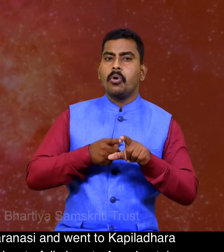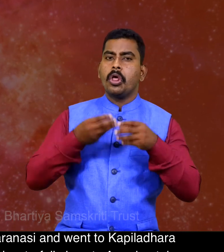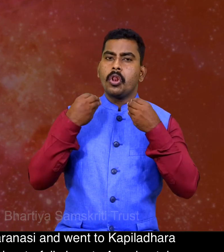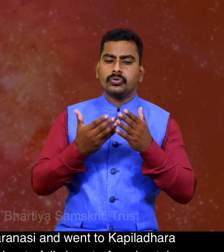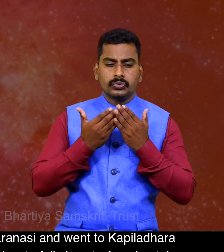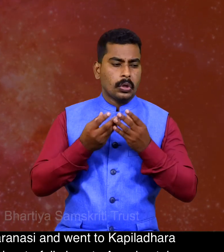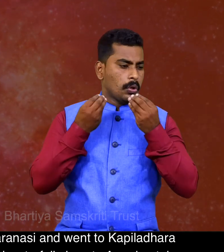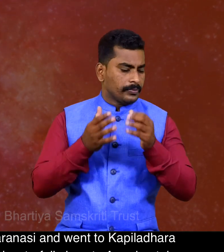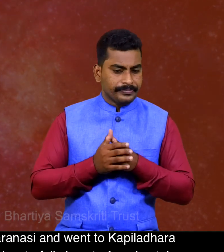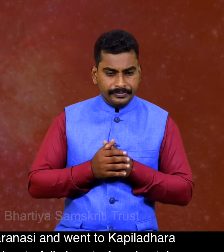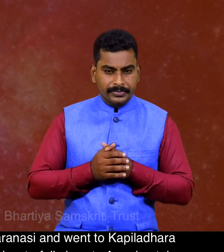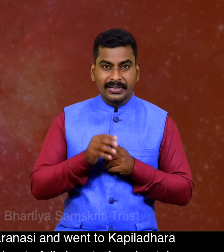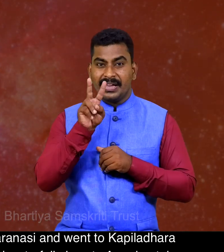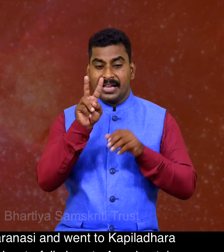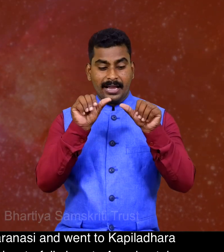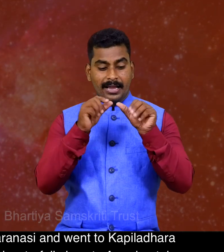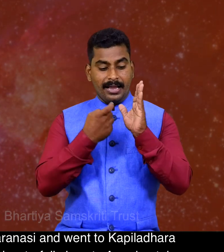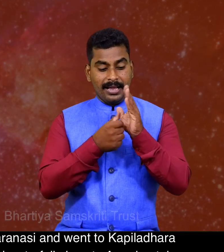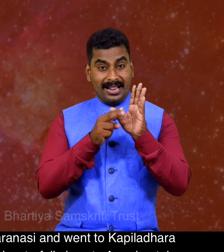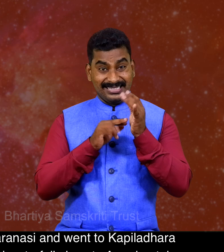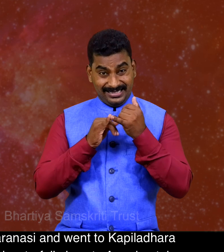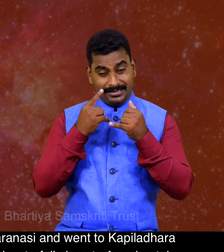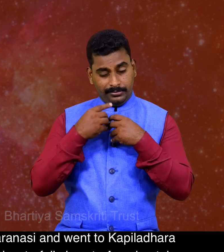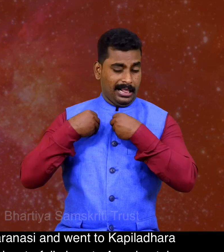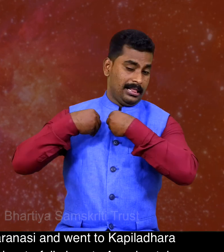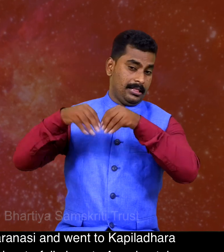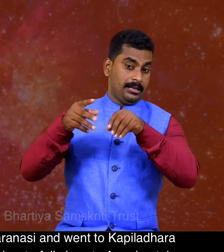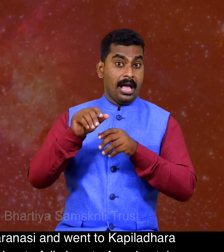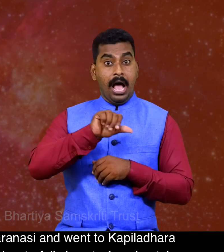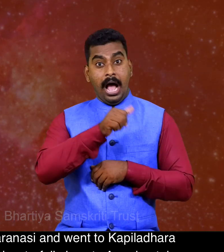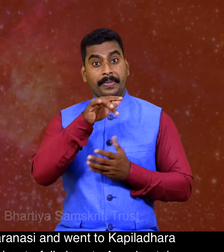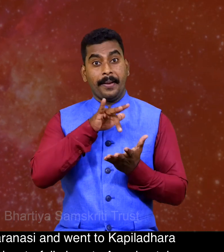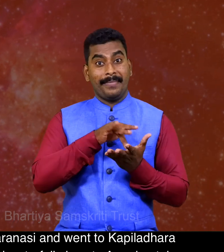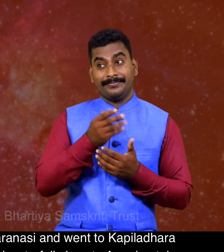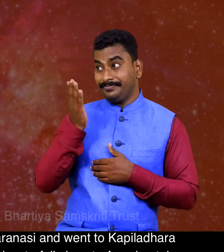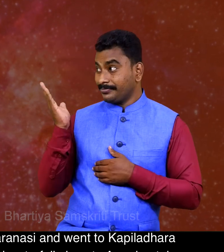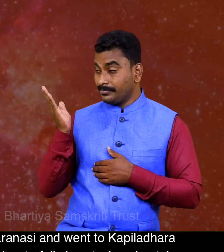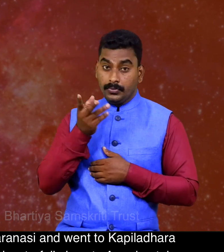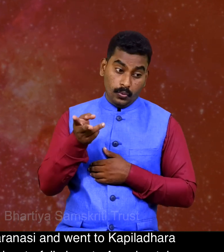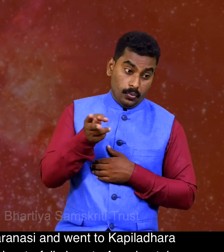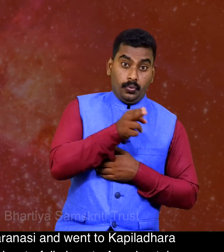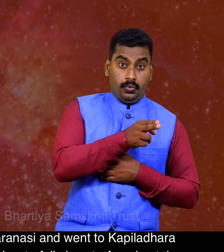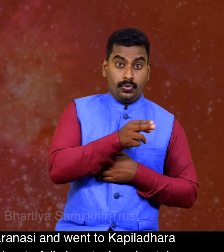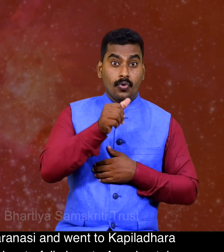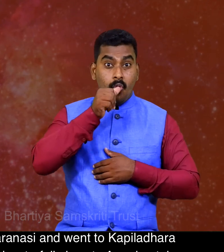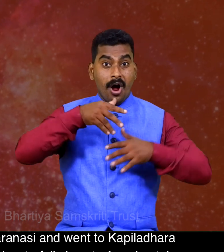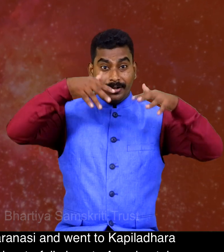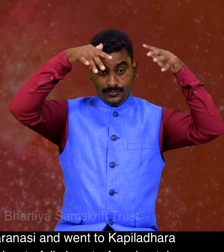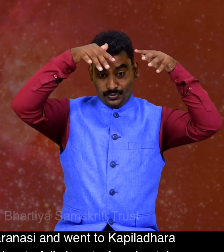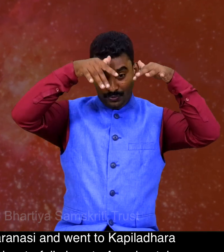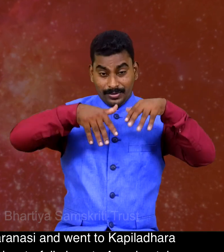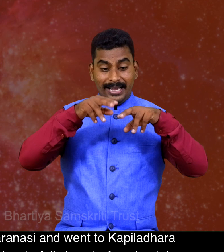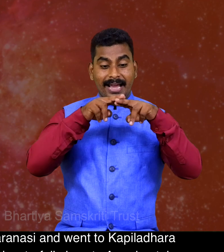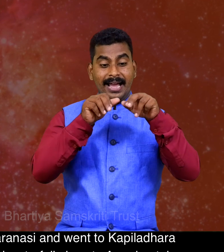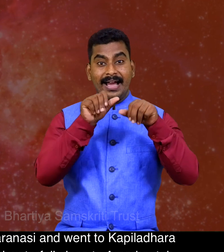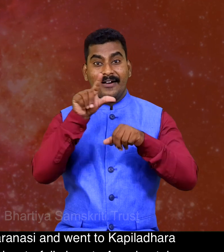He left Varanasi and went to Kapiladhara, a sacred waterfall